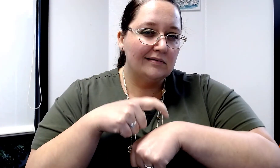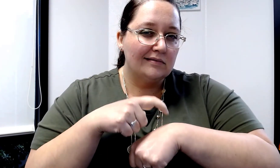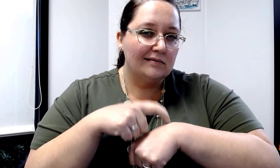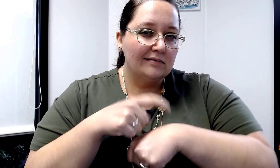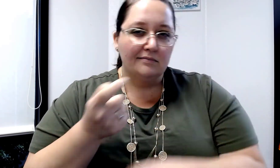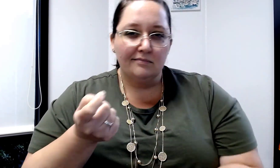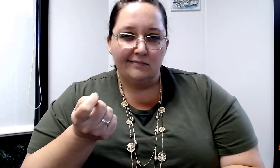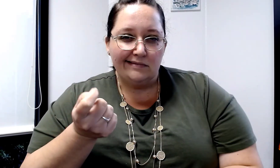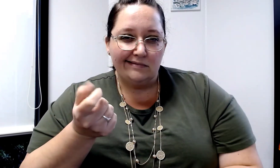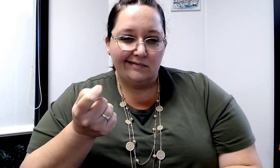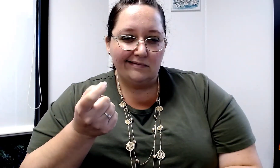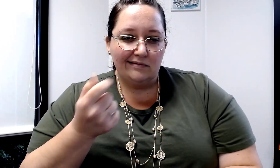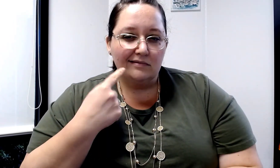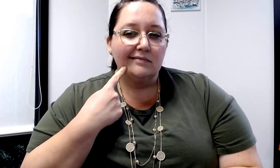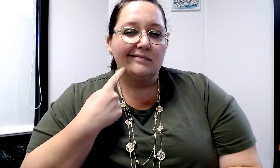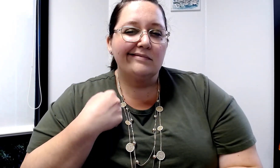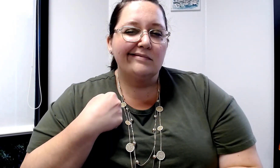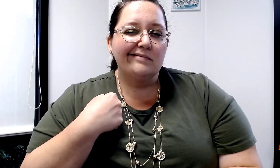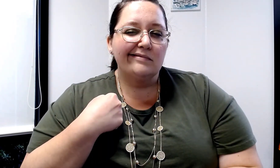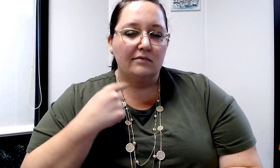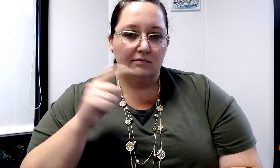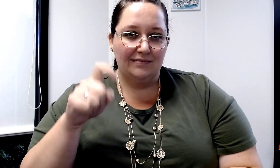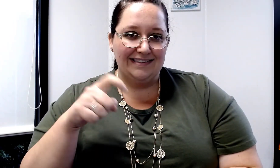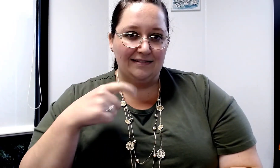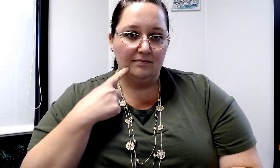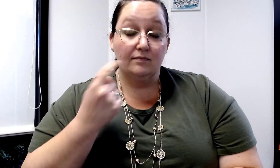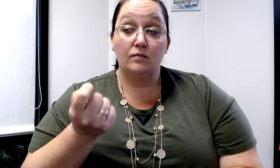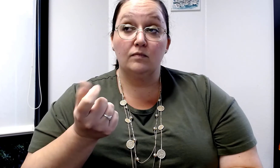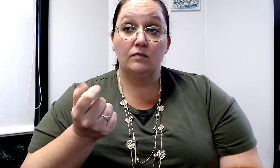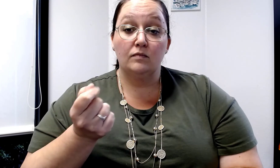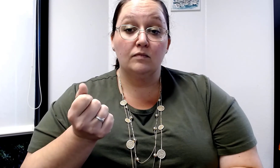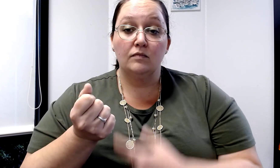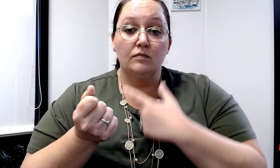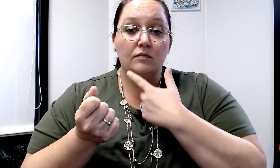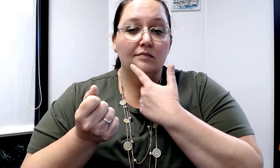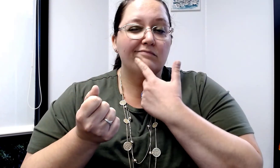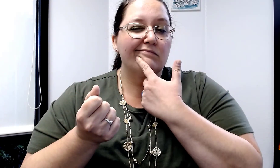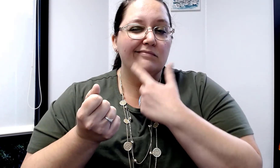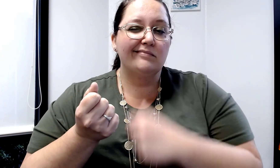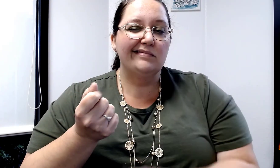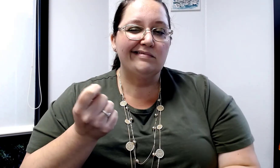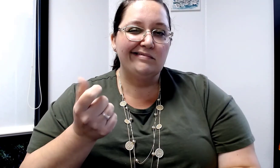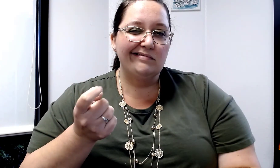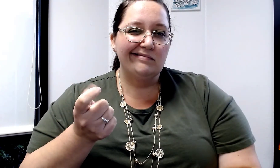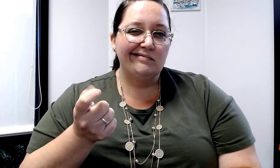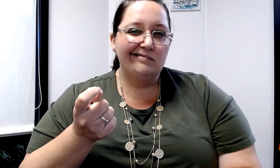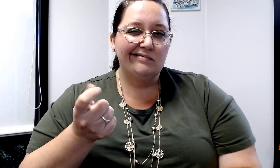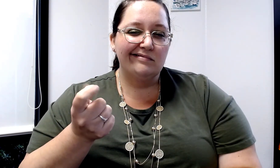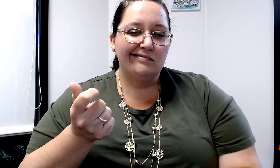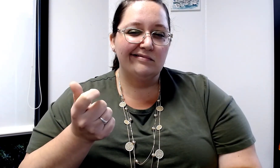little bit of bunny. I have a little bit of time. Right? You need to do that mouth morpheme. Right? Raise that